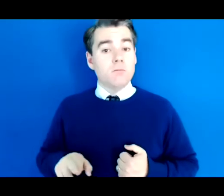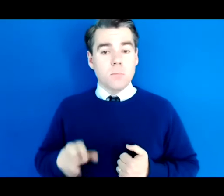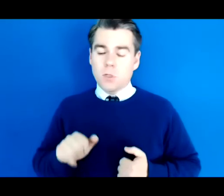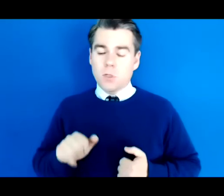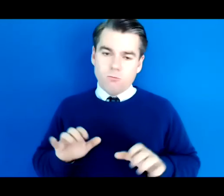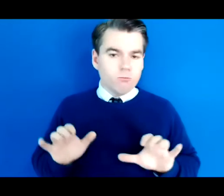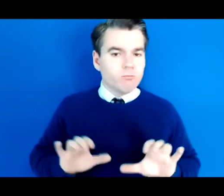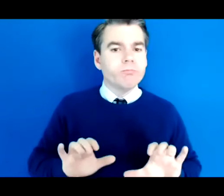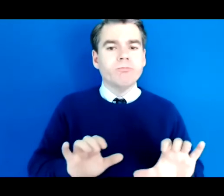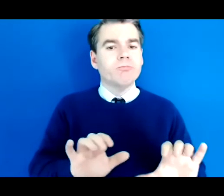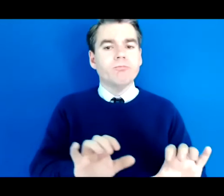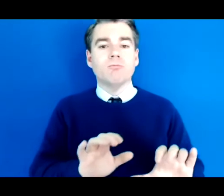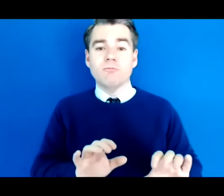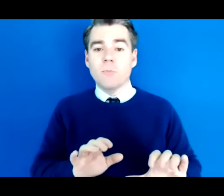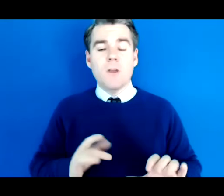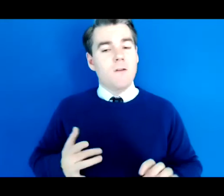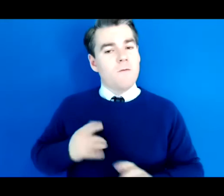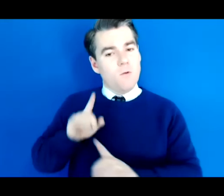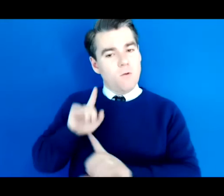goals.